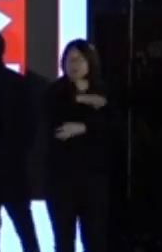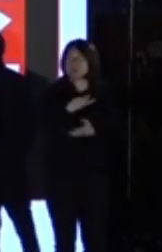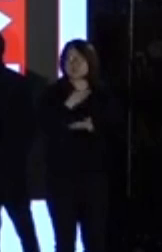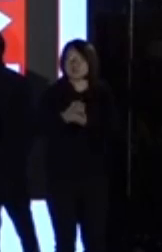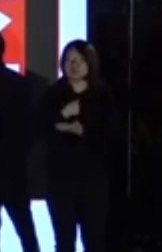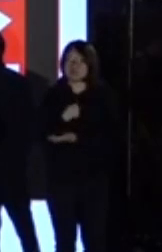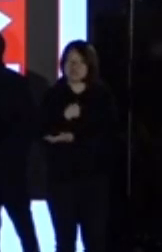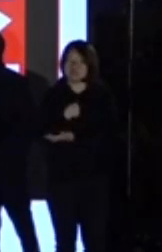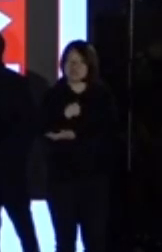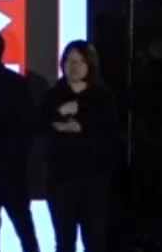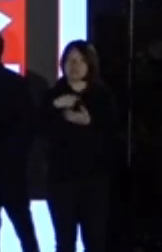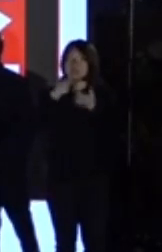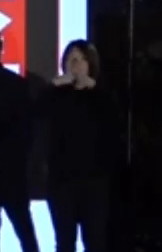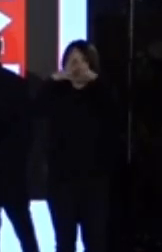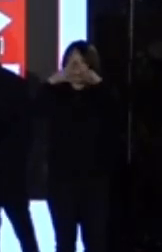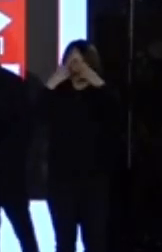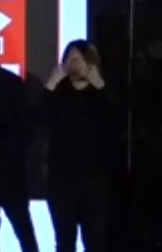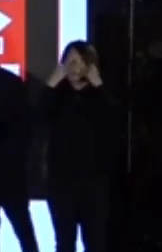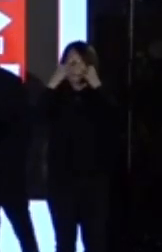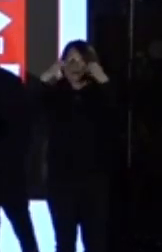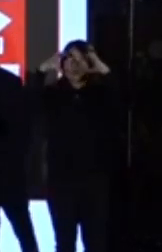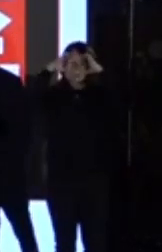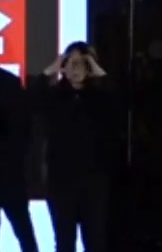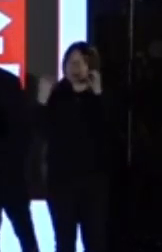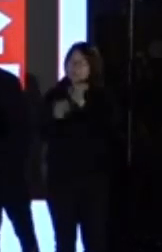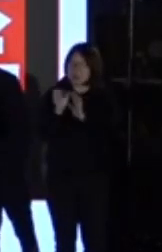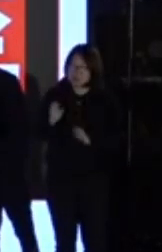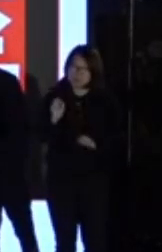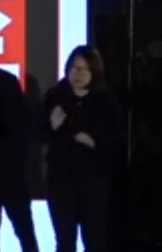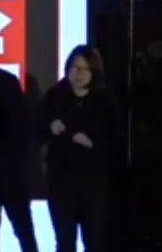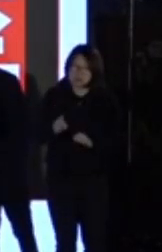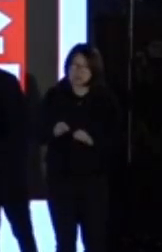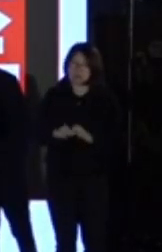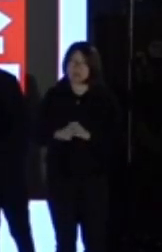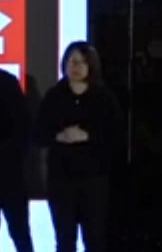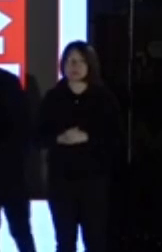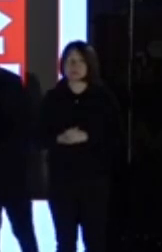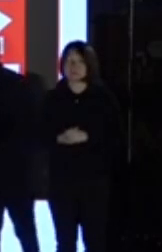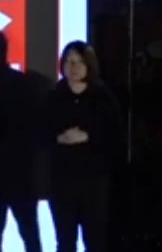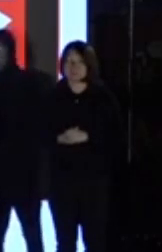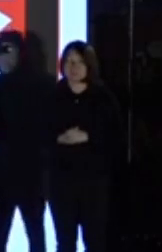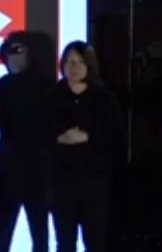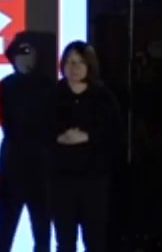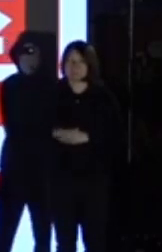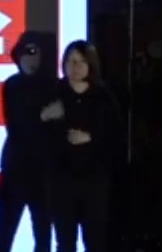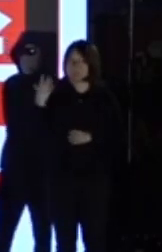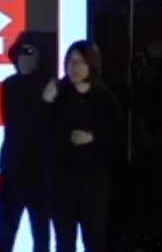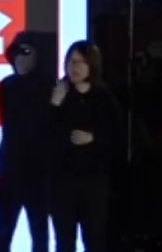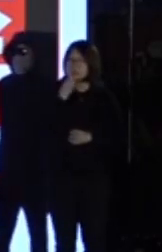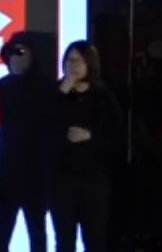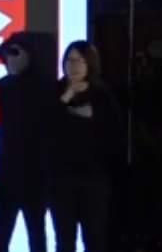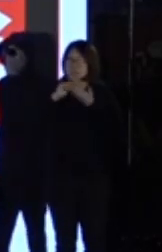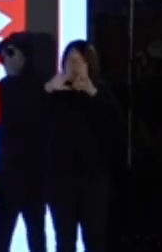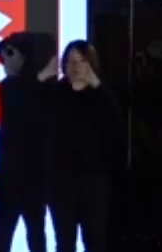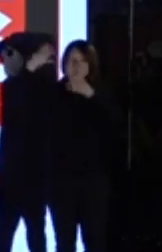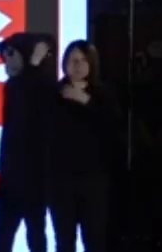equipped. Meanwhile, Sophia Chan, Secretary of Food and Health, continues to refuse to release the chemical composition of